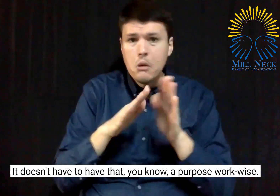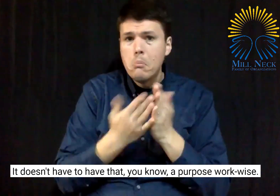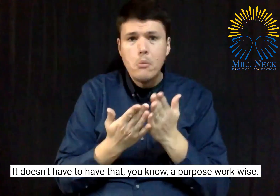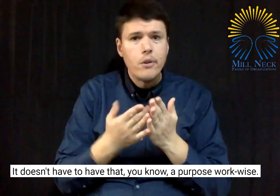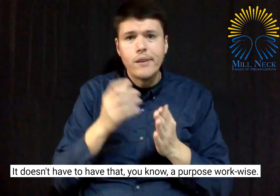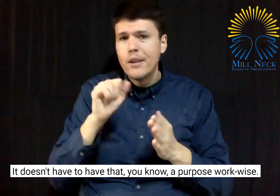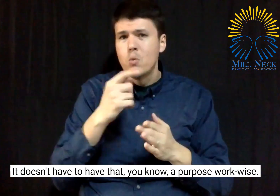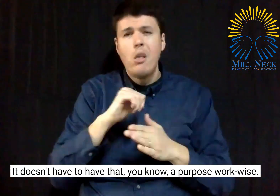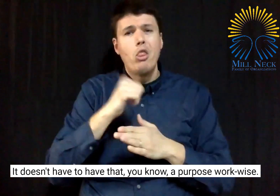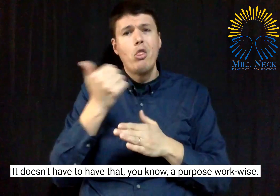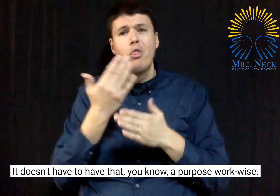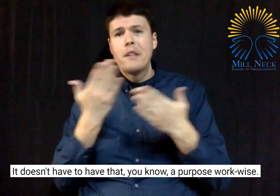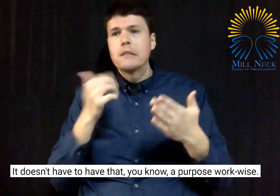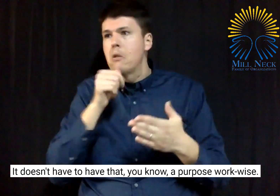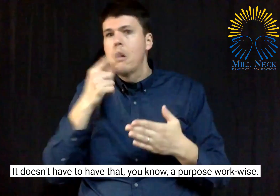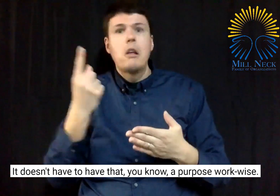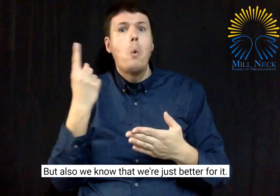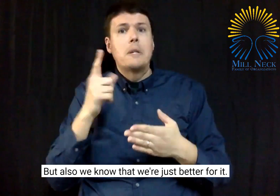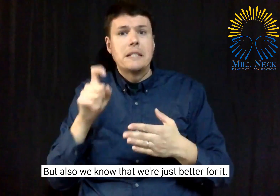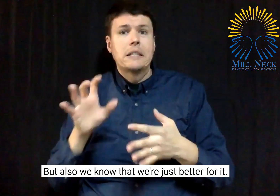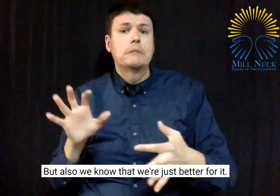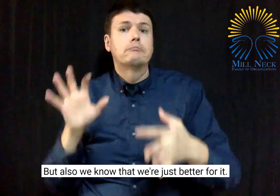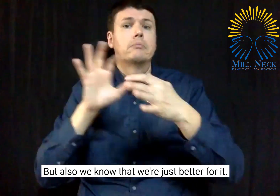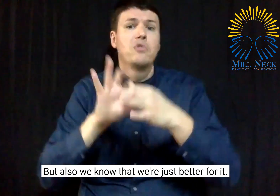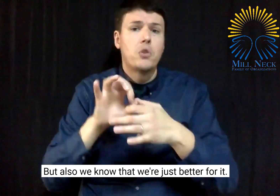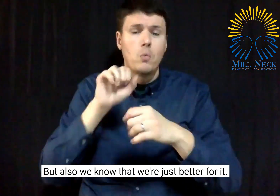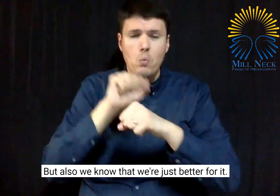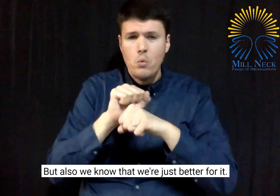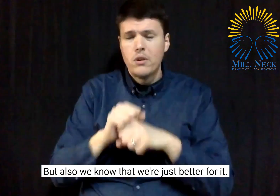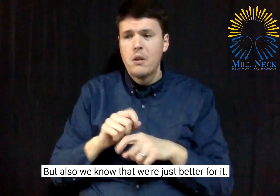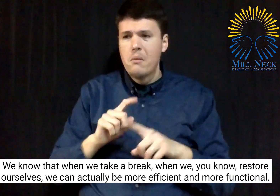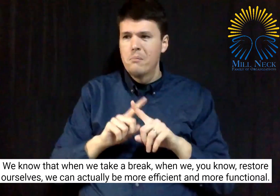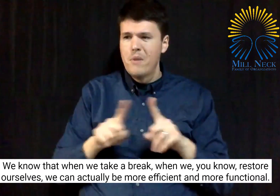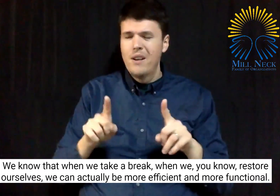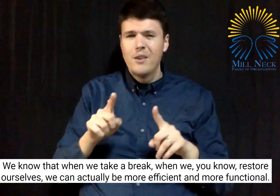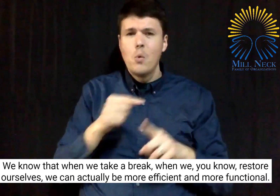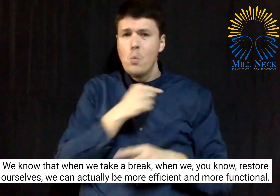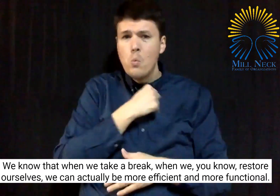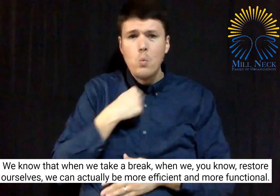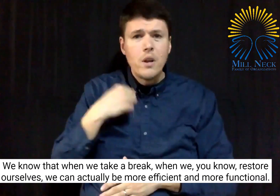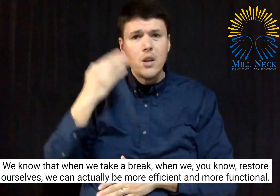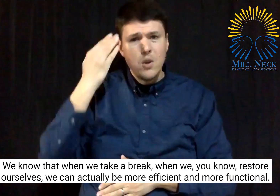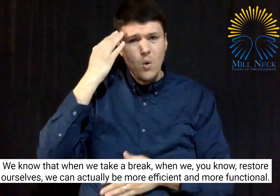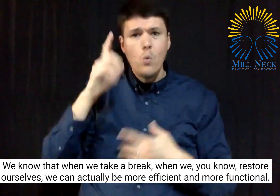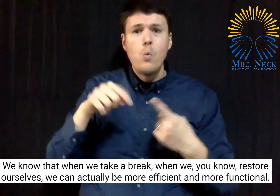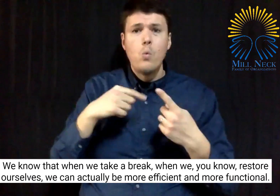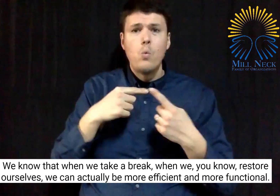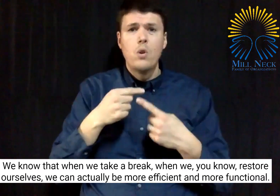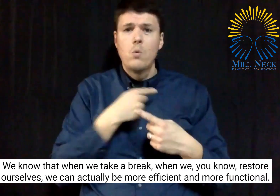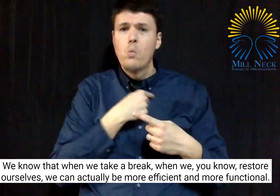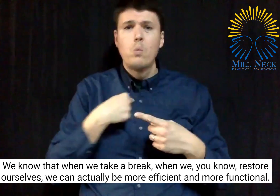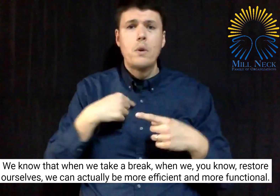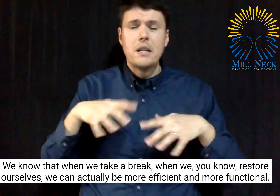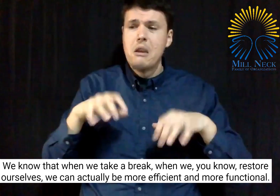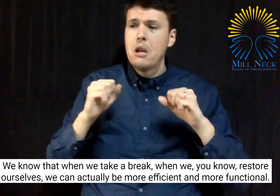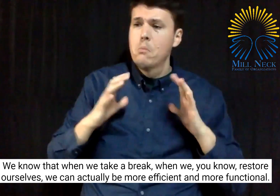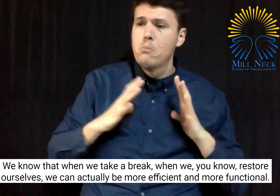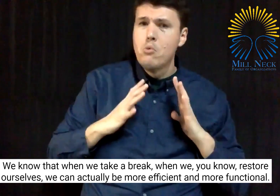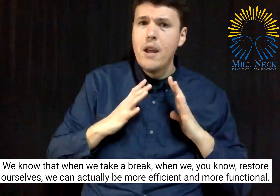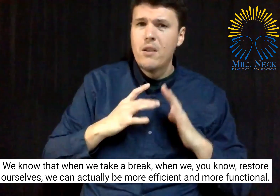a purpose work-wise, but also we know that we're just better for it. We know that when we take a break, when we restore ourselves, we can actually